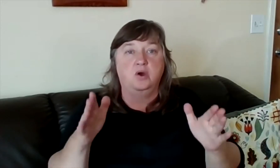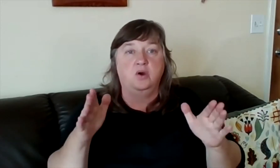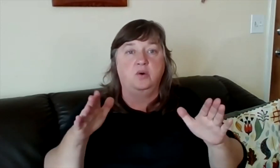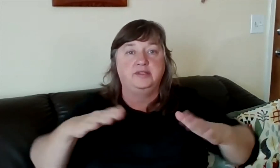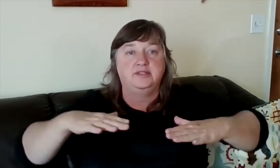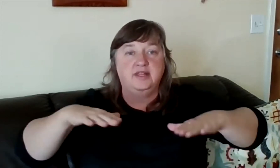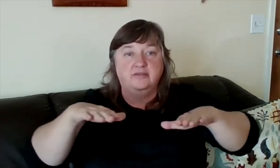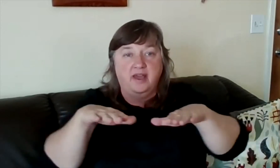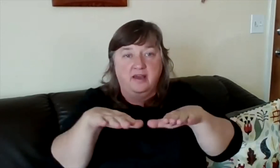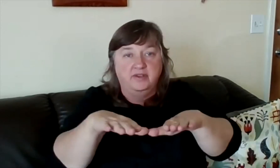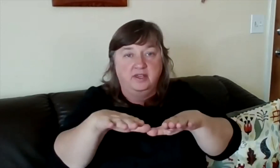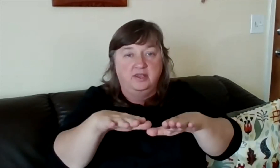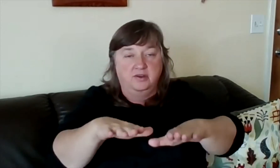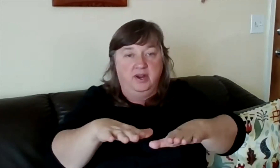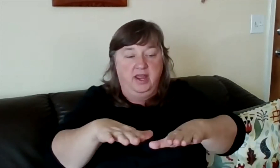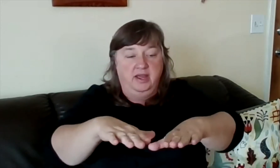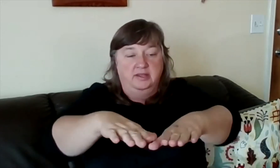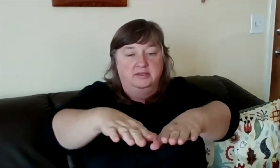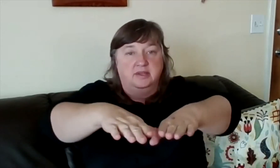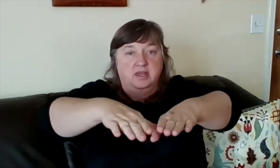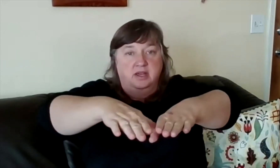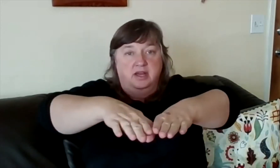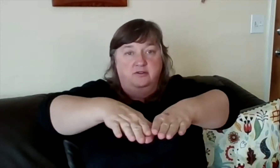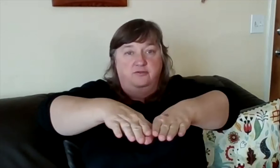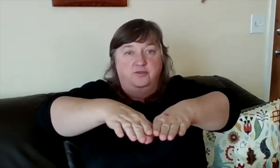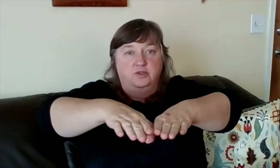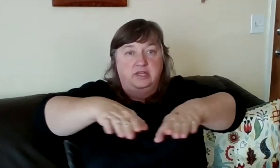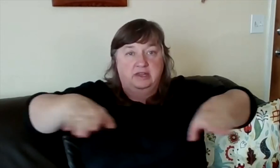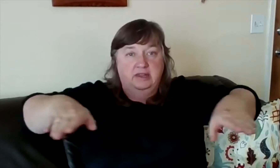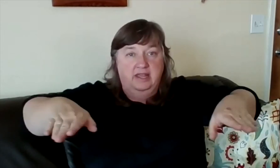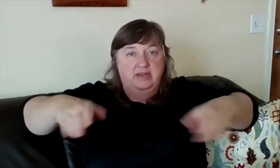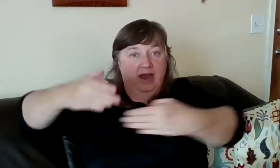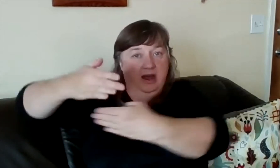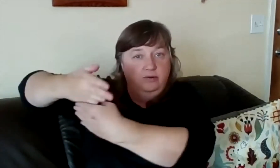So instead of having your hands kind of fully laid out,